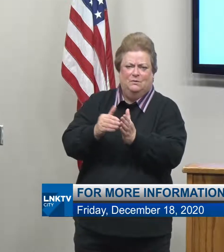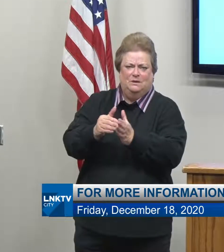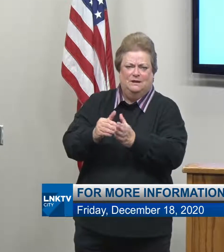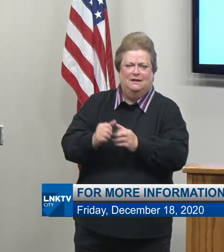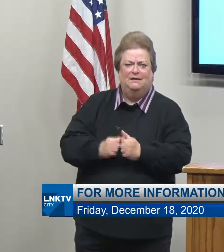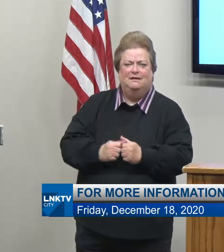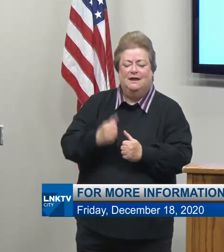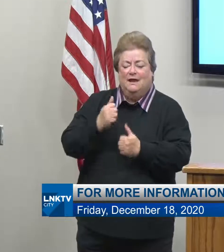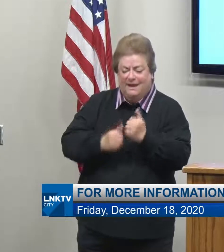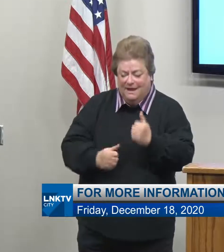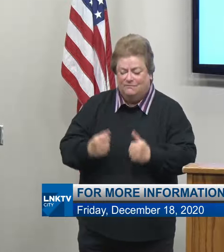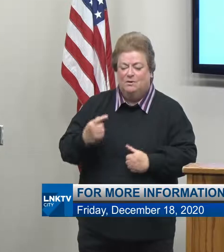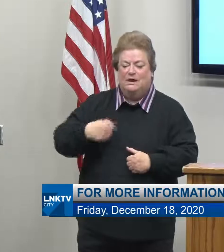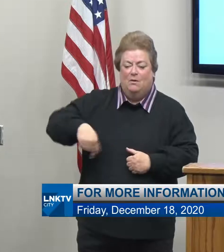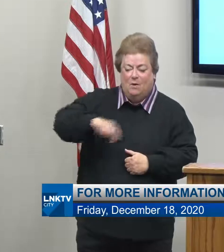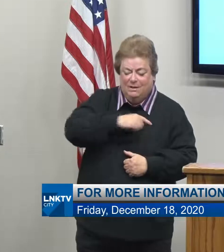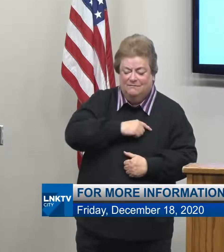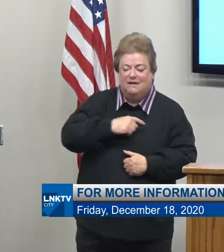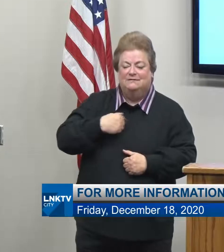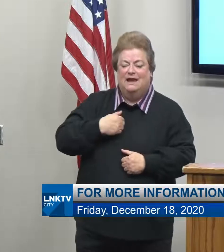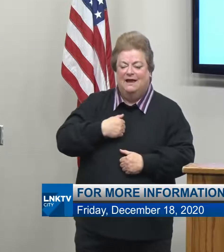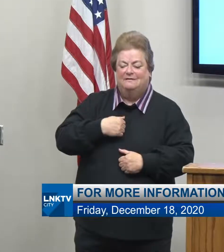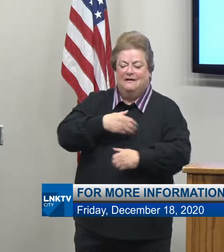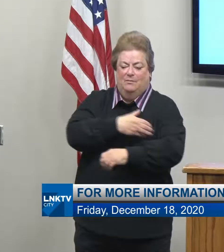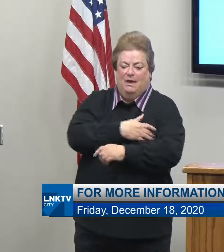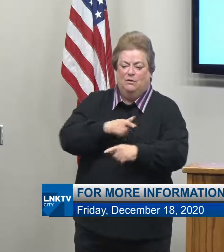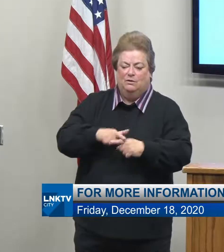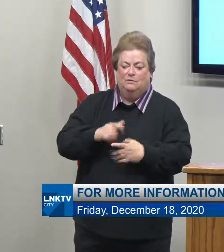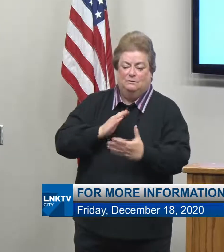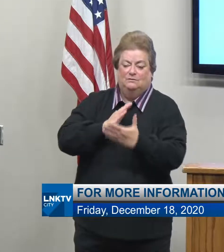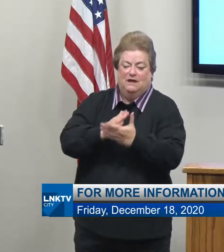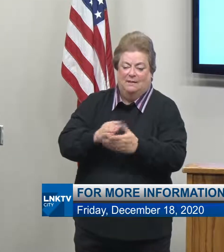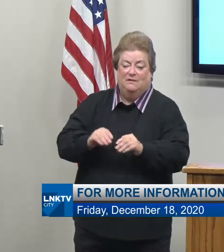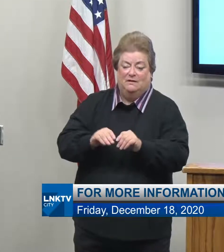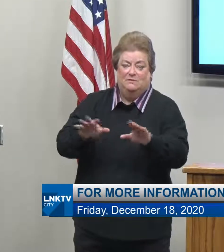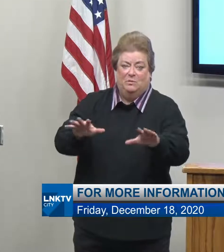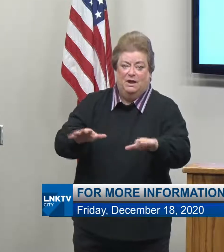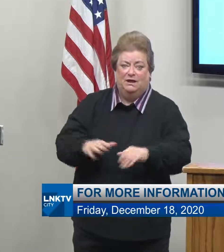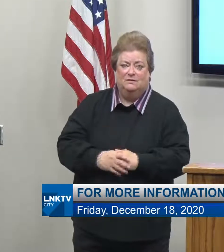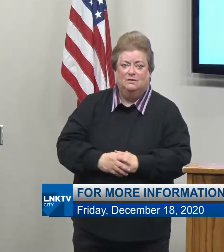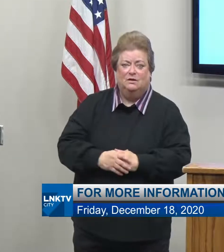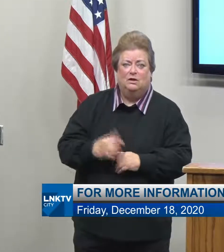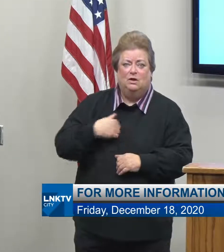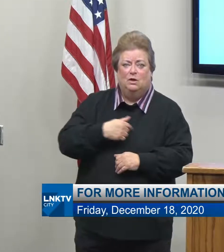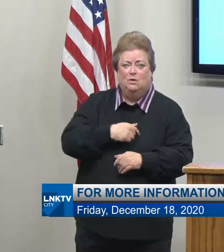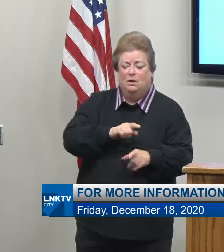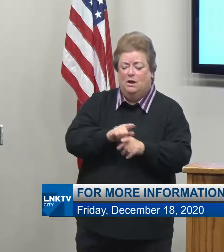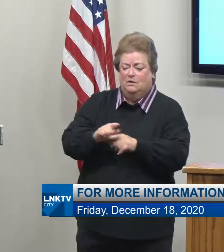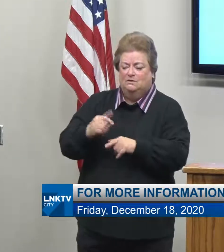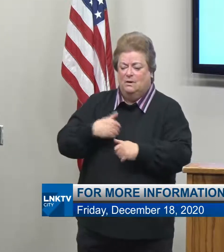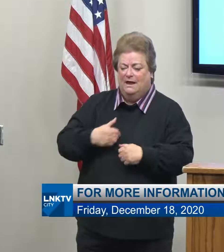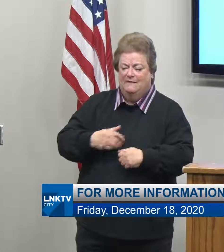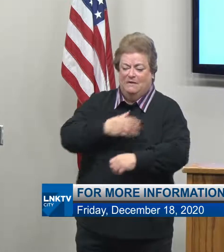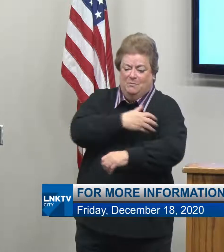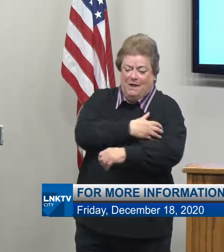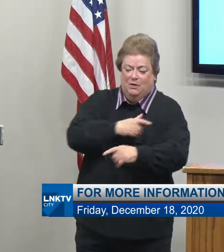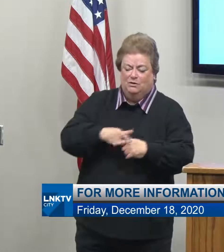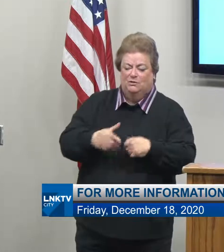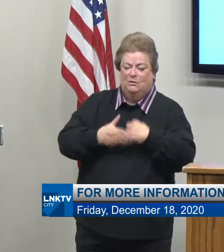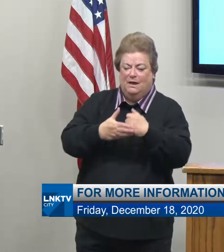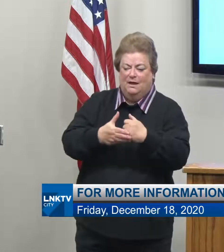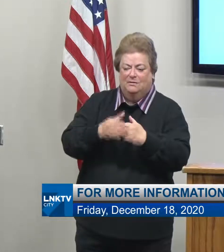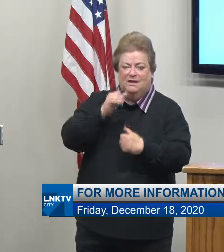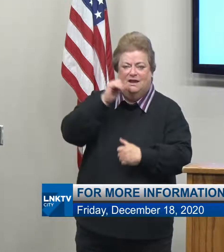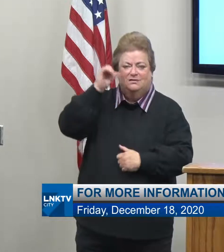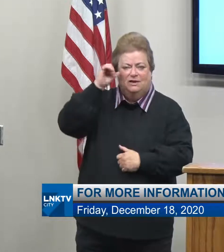Every single one of us has the power to stop the spread. We also have the power to help others during this holiday season. And yesterday